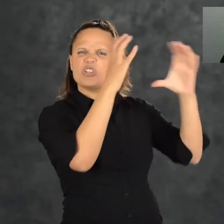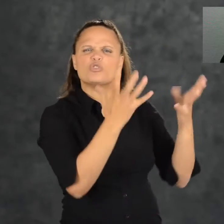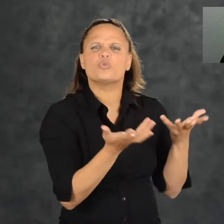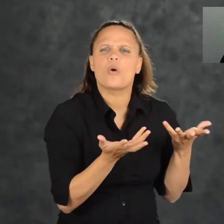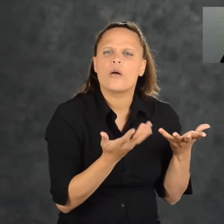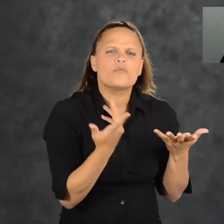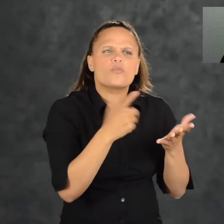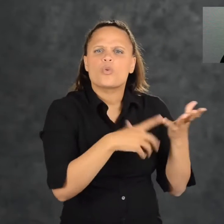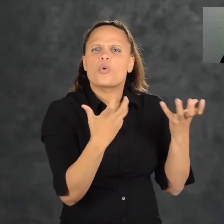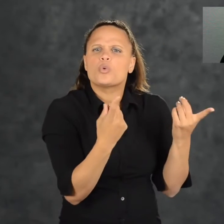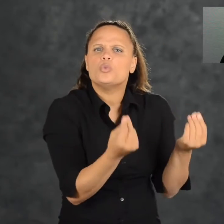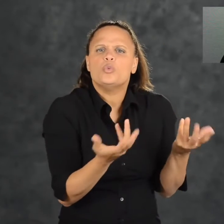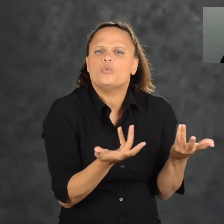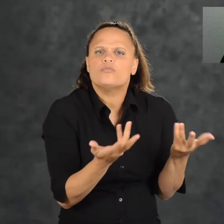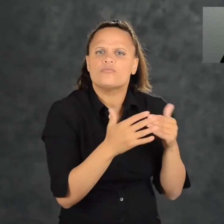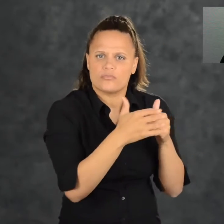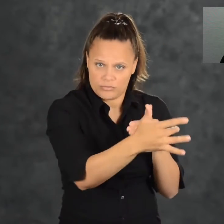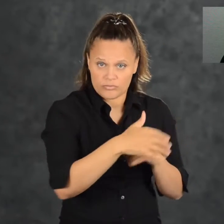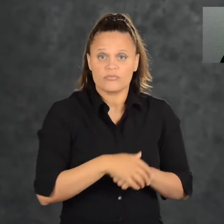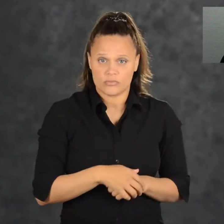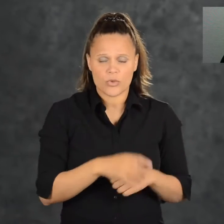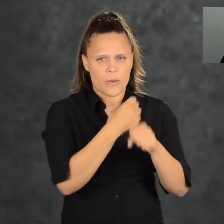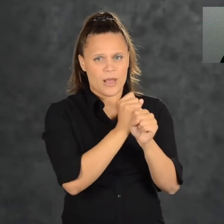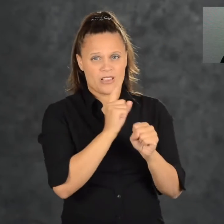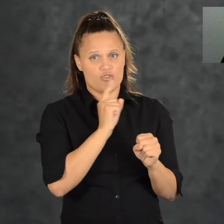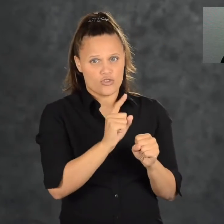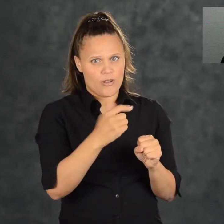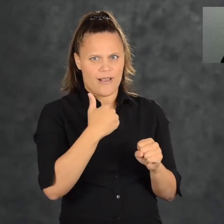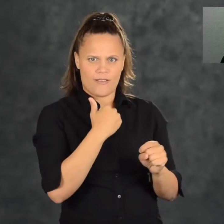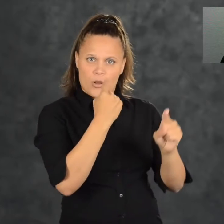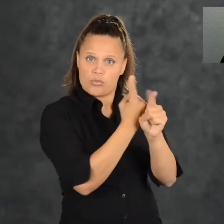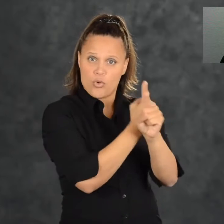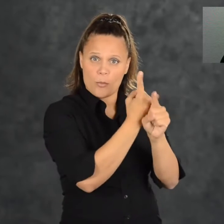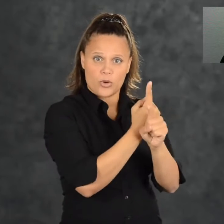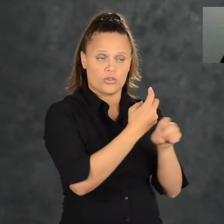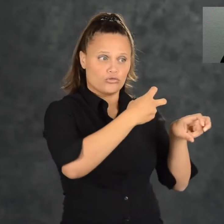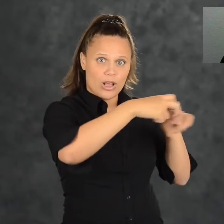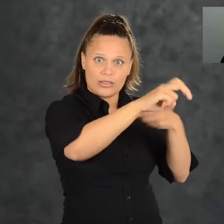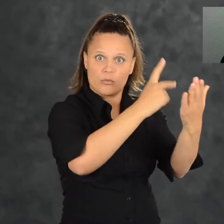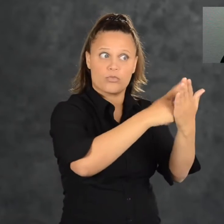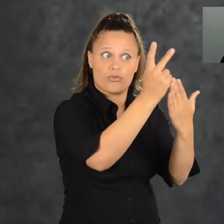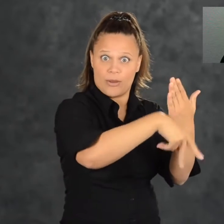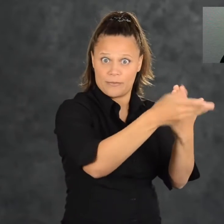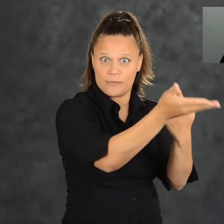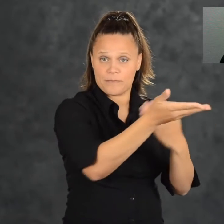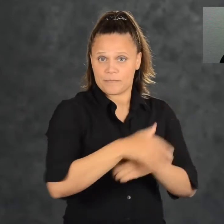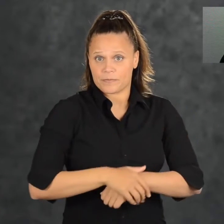the student's plan for after graduation and what they want to do, whether going to college or to work. And